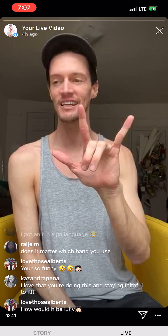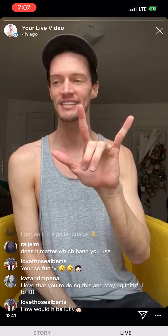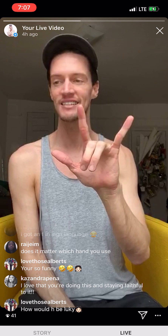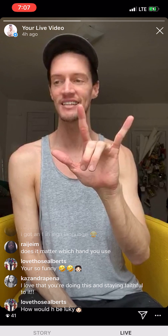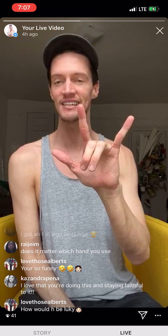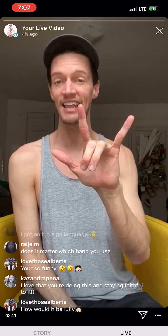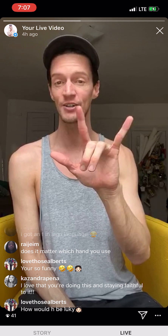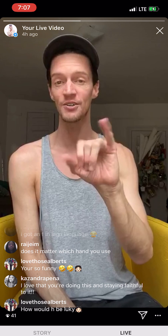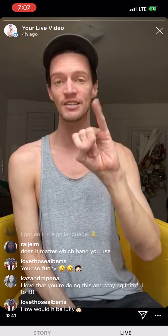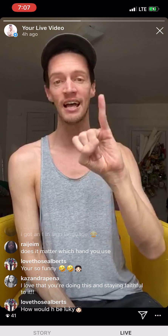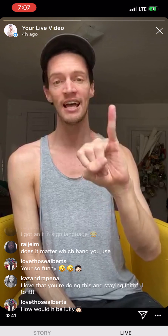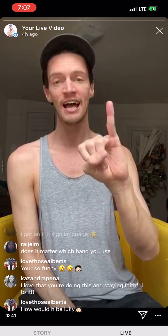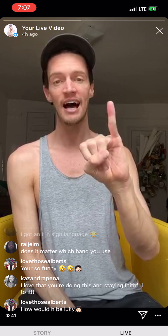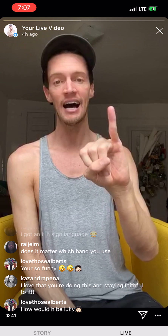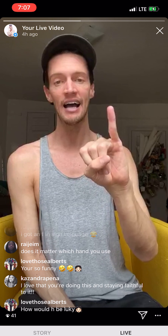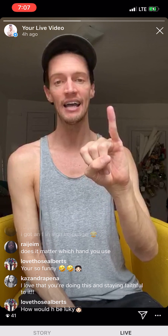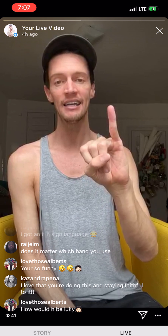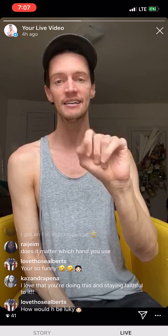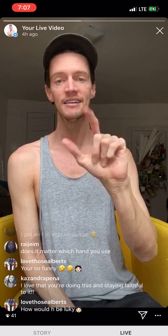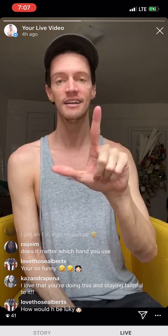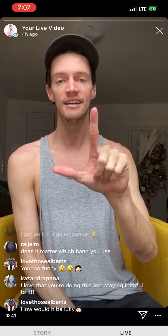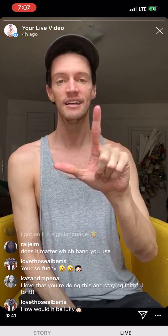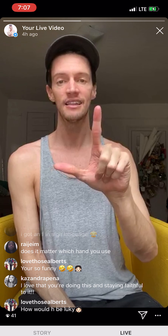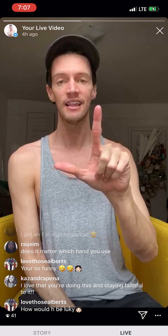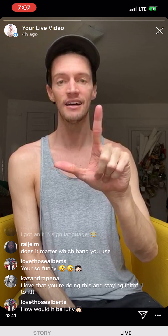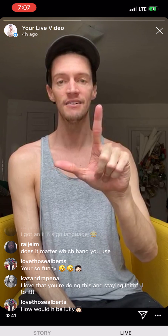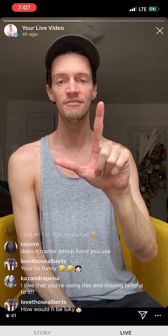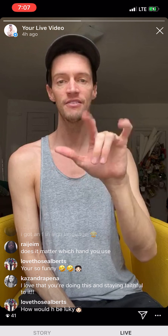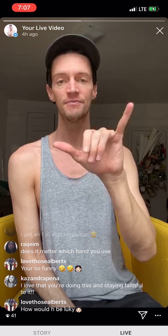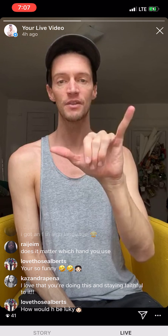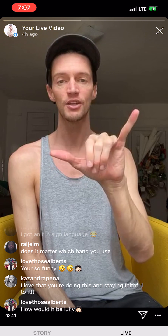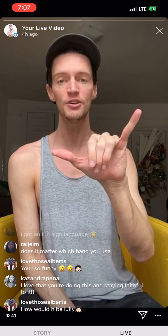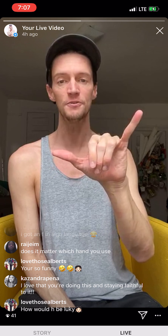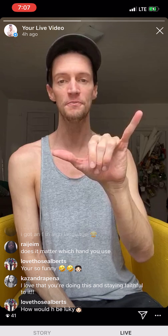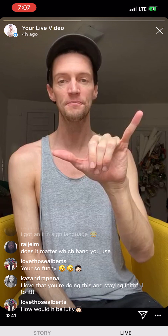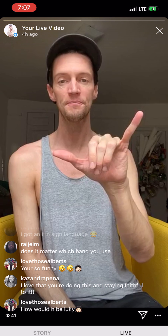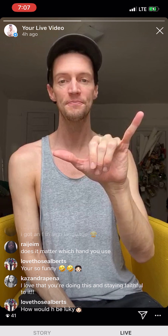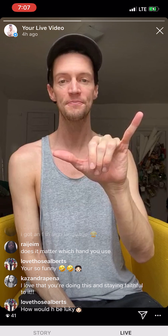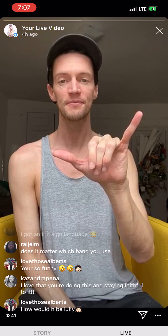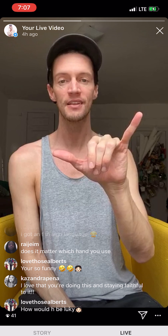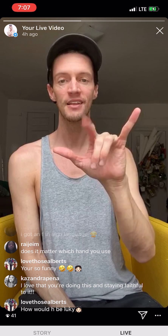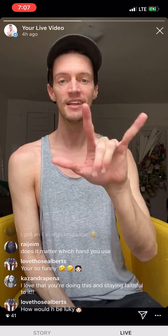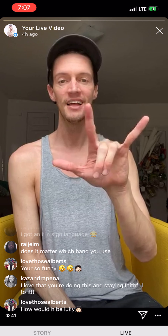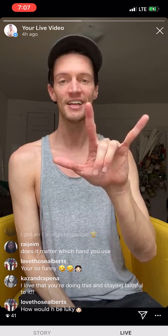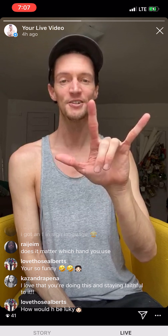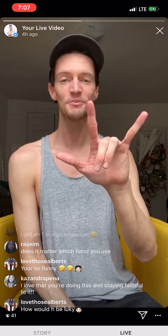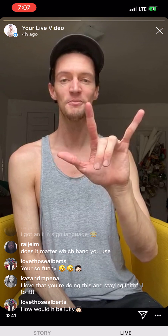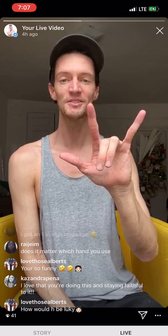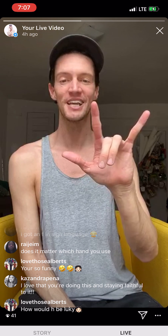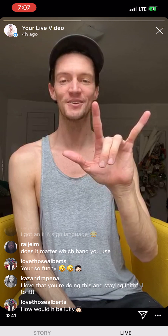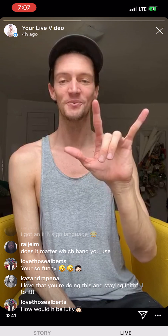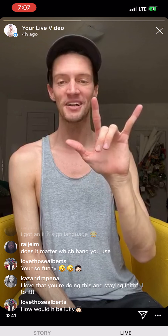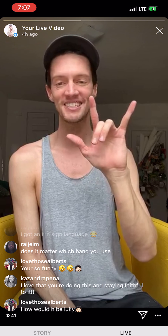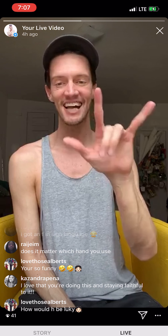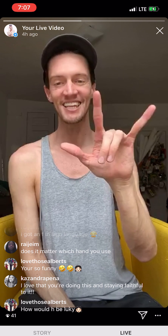it's the letters. I love you. And you just put them all together at once. I love